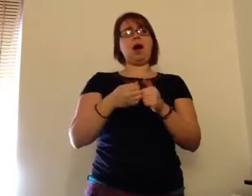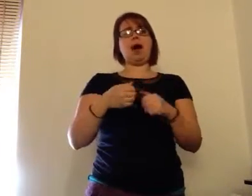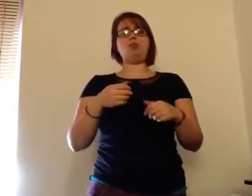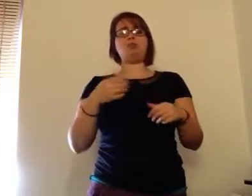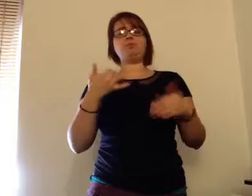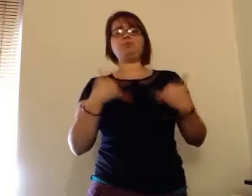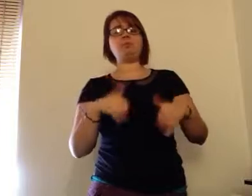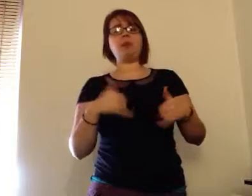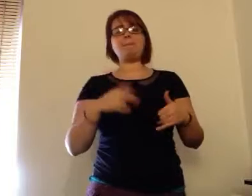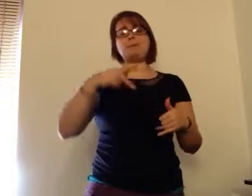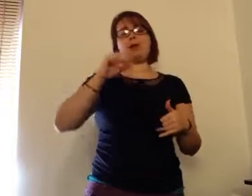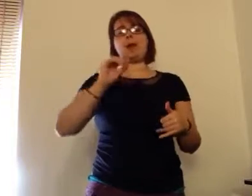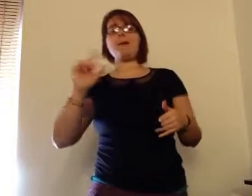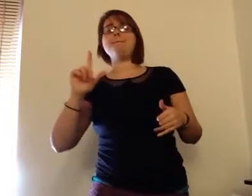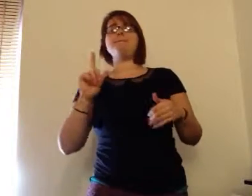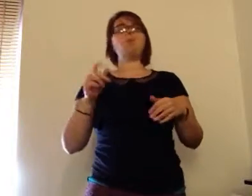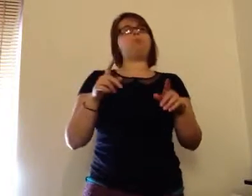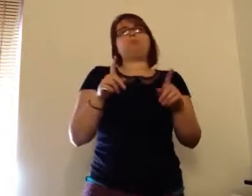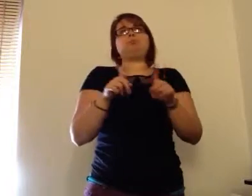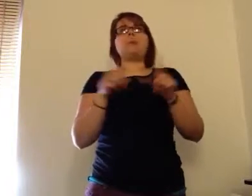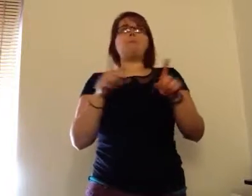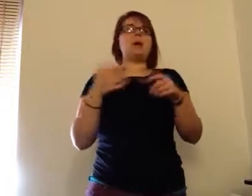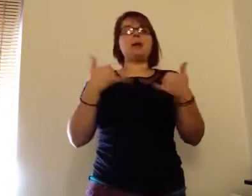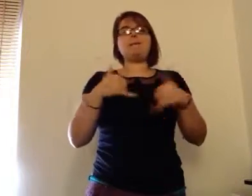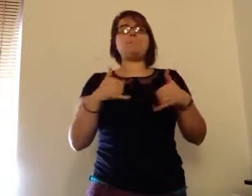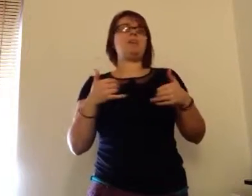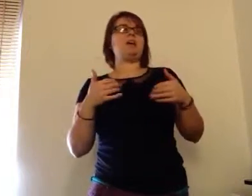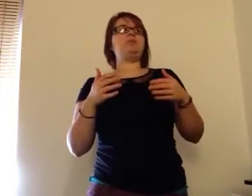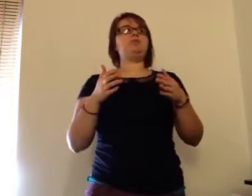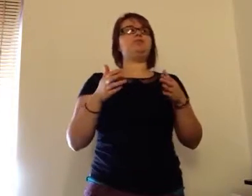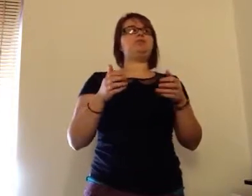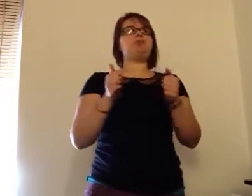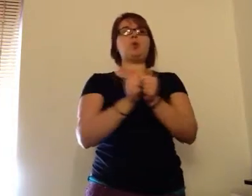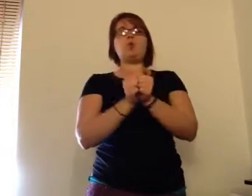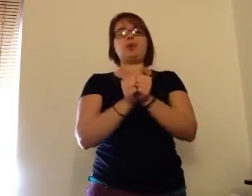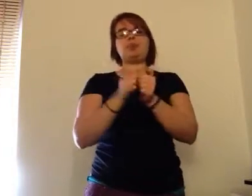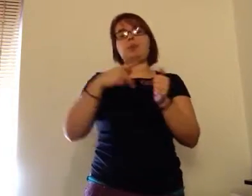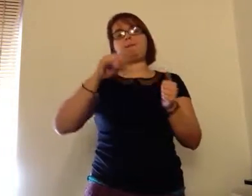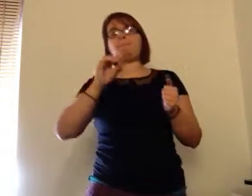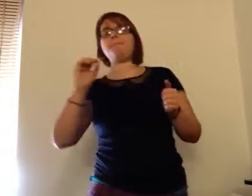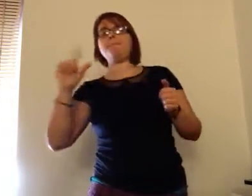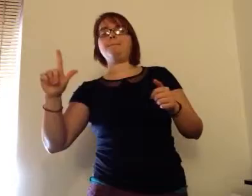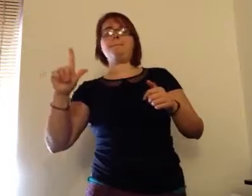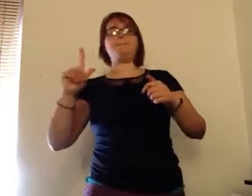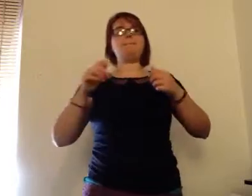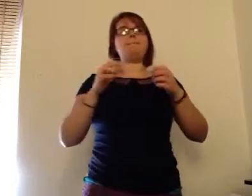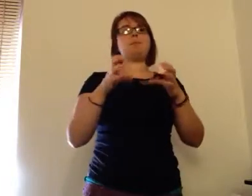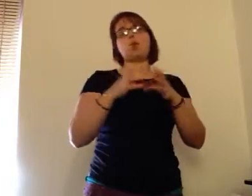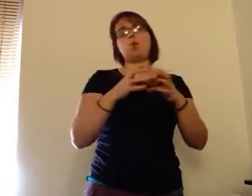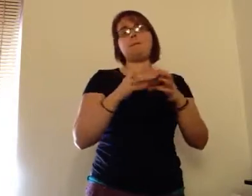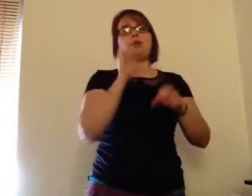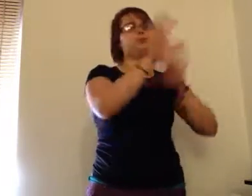with the pool balls. I don't know what. Threw them at each other or something. But my dad was a pool shark, and so he's like,